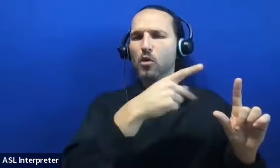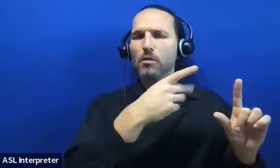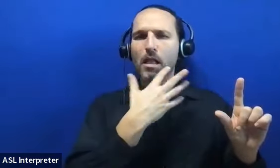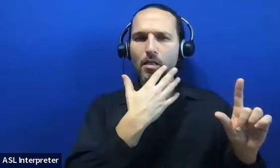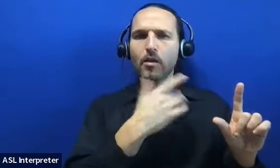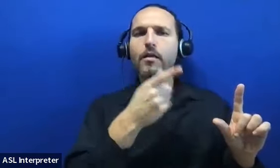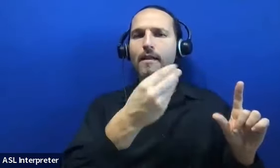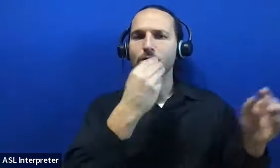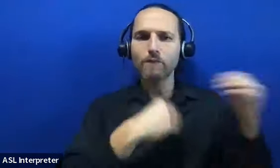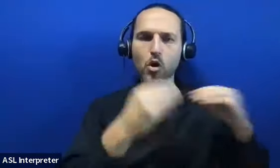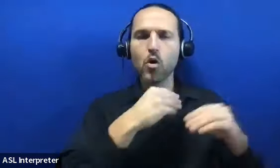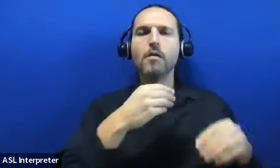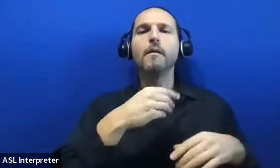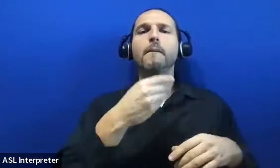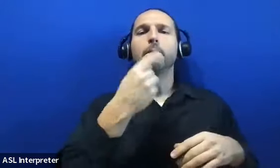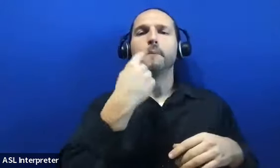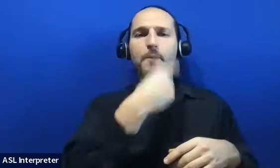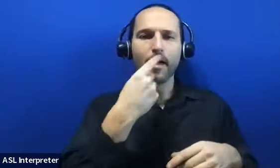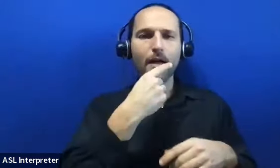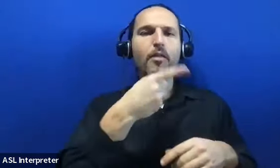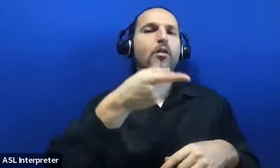throat and into the stomach.